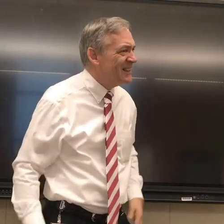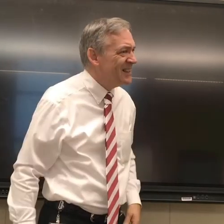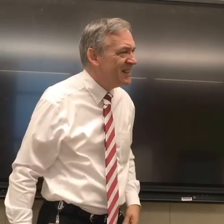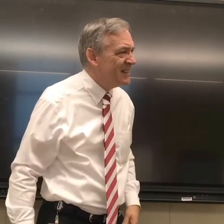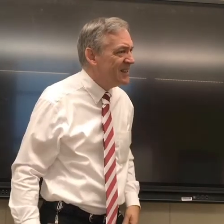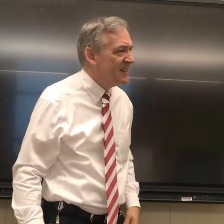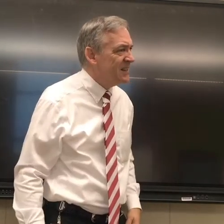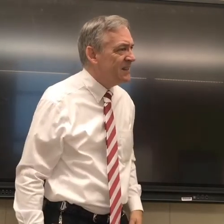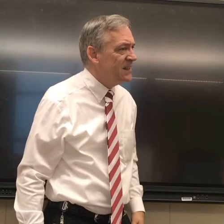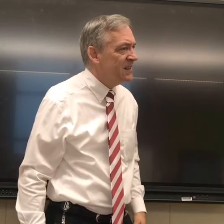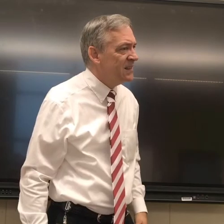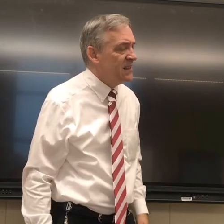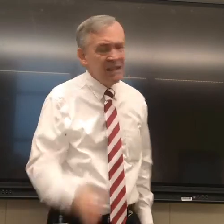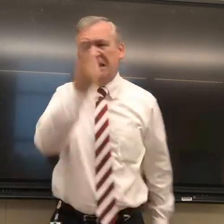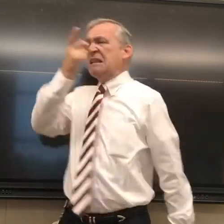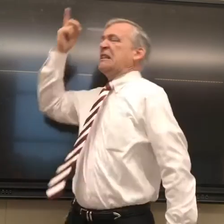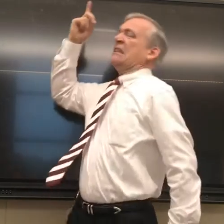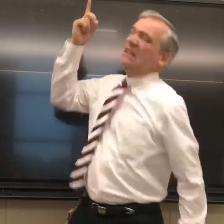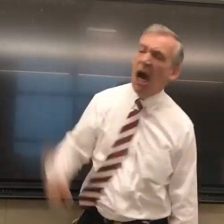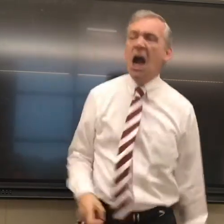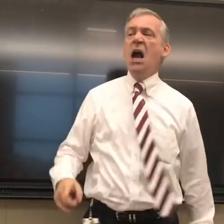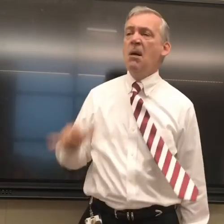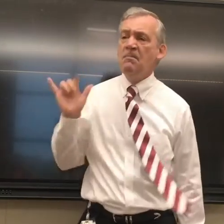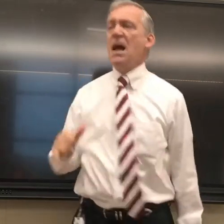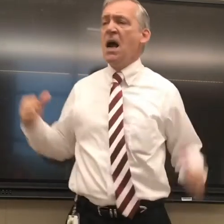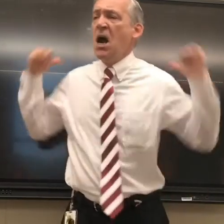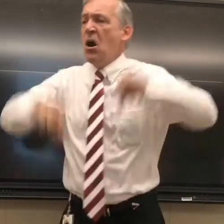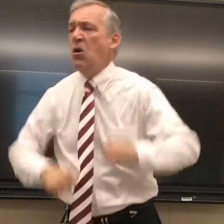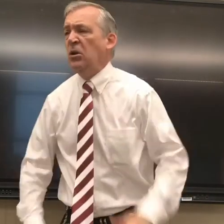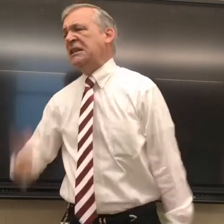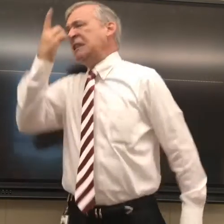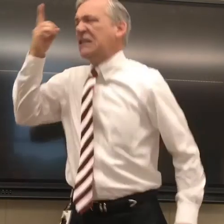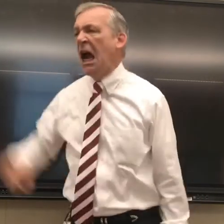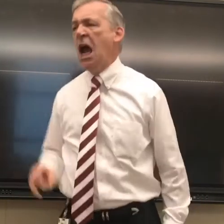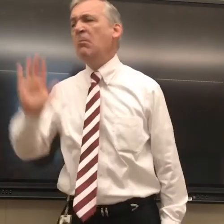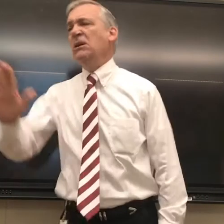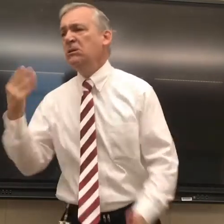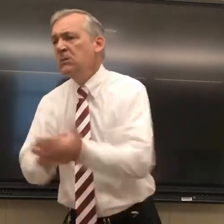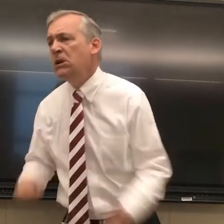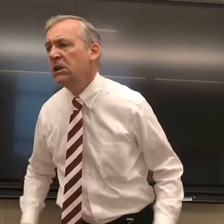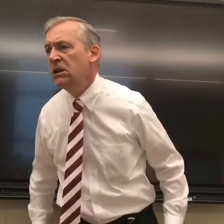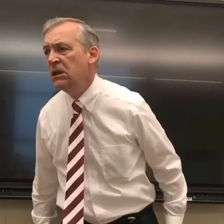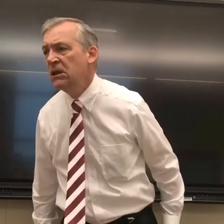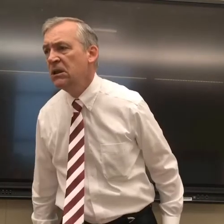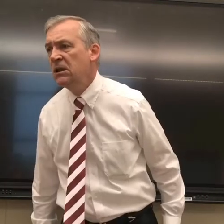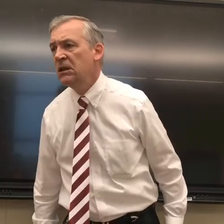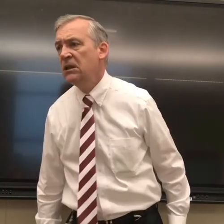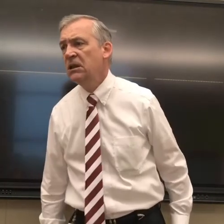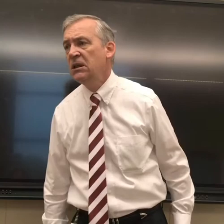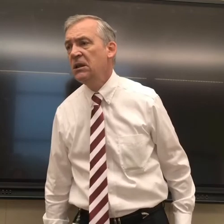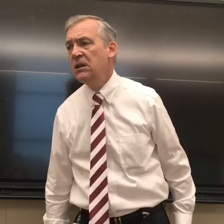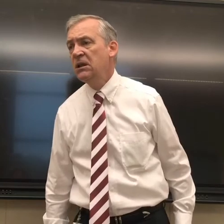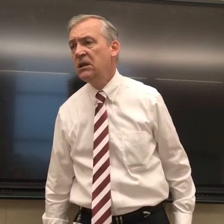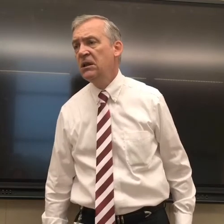Damn Mr. Ellis's coat, and damn his money. You think I want white folks' leavings?